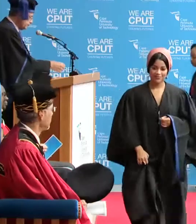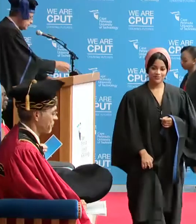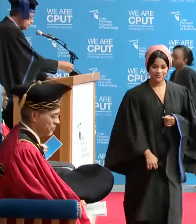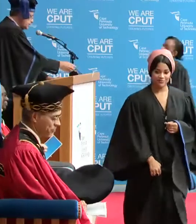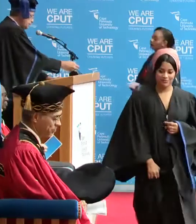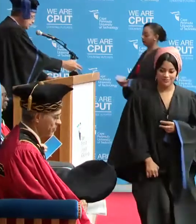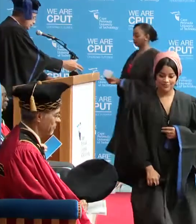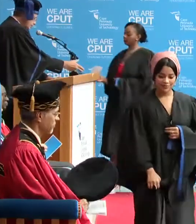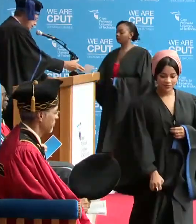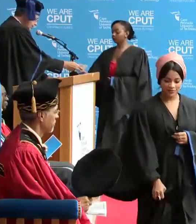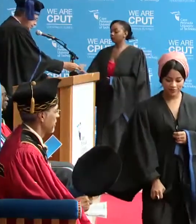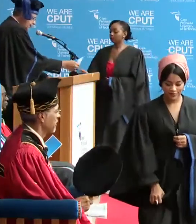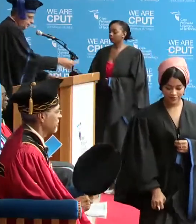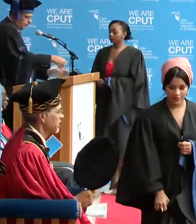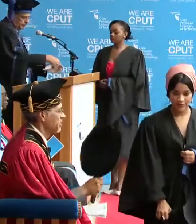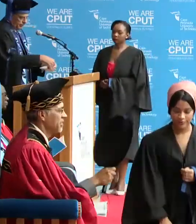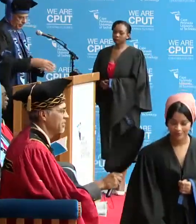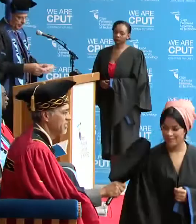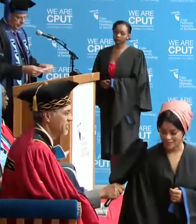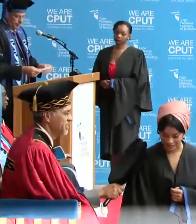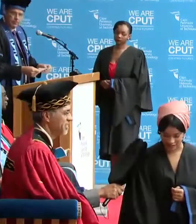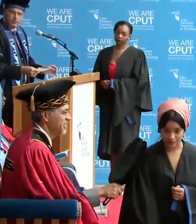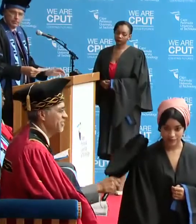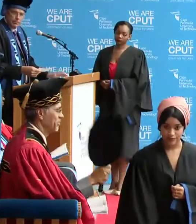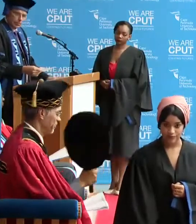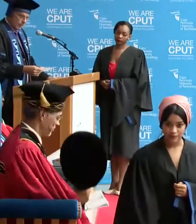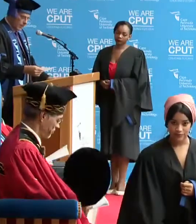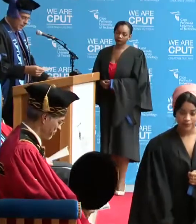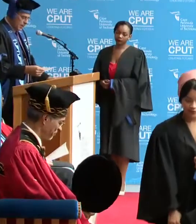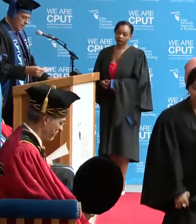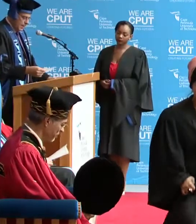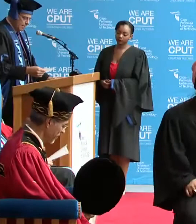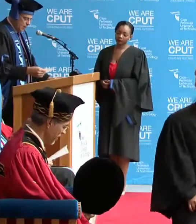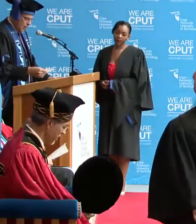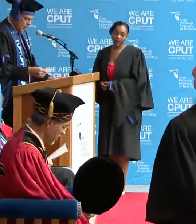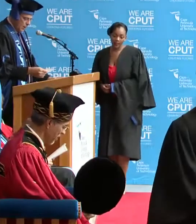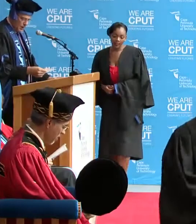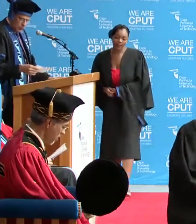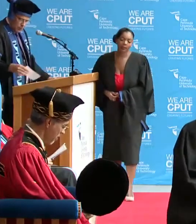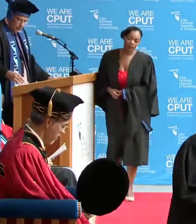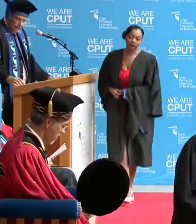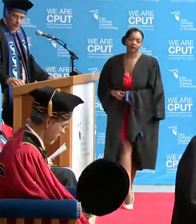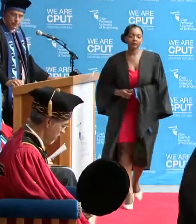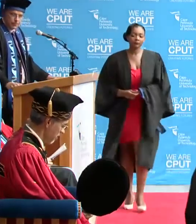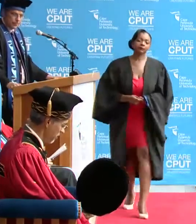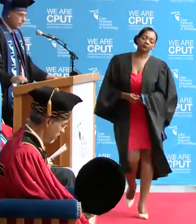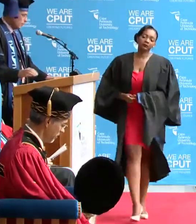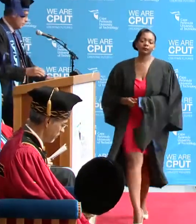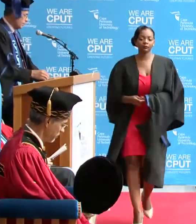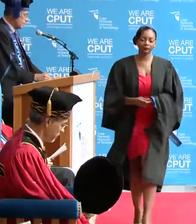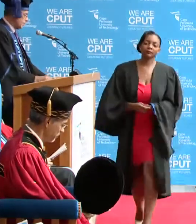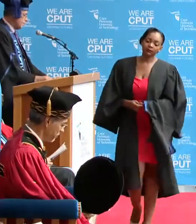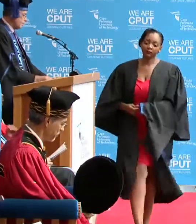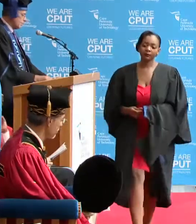Mm-hmm. Liabona Gadu.